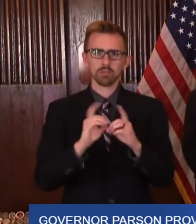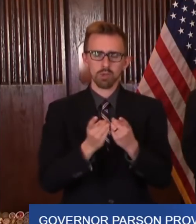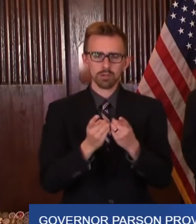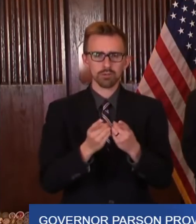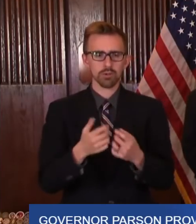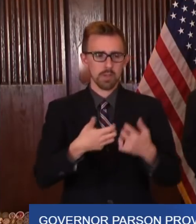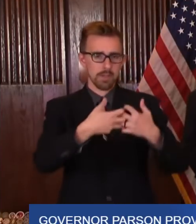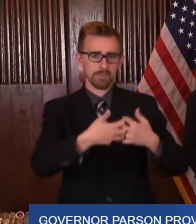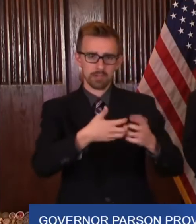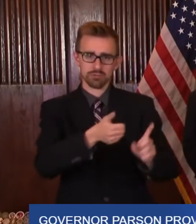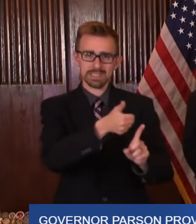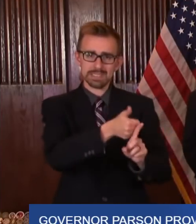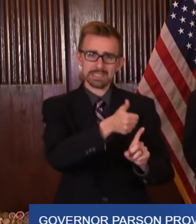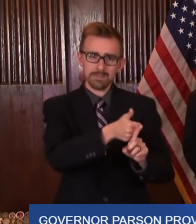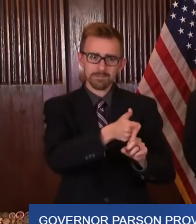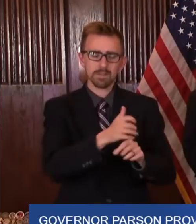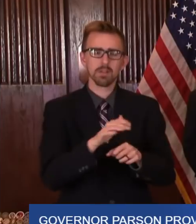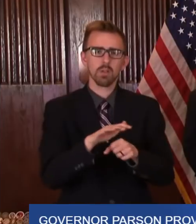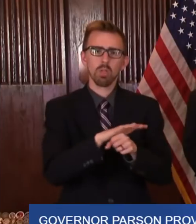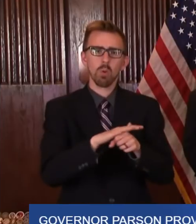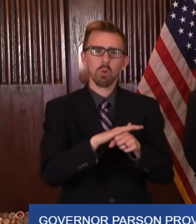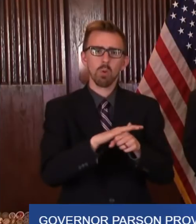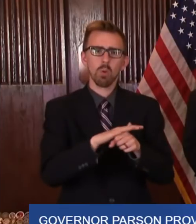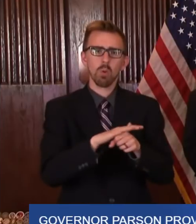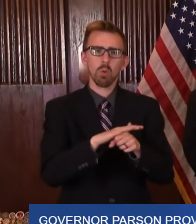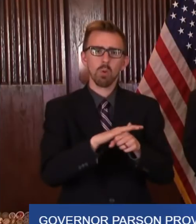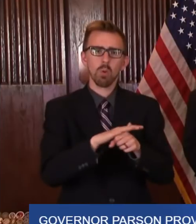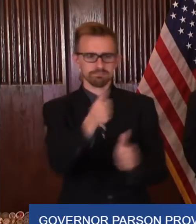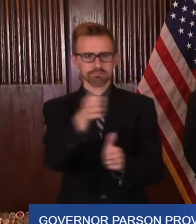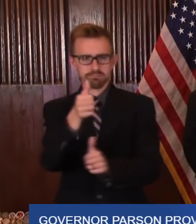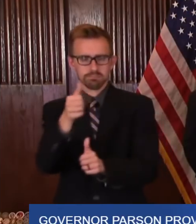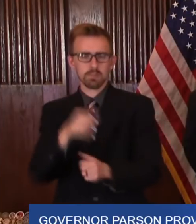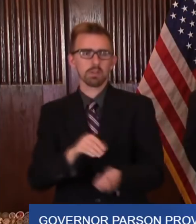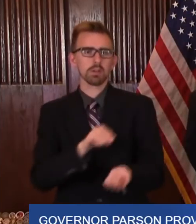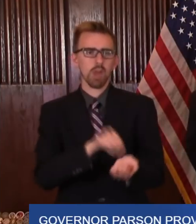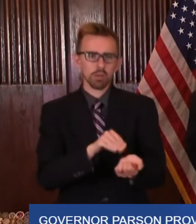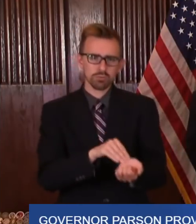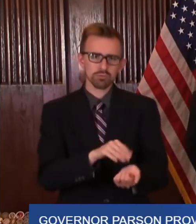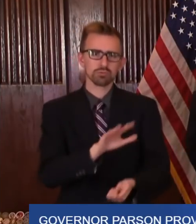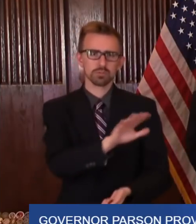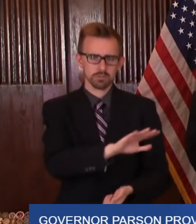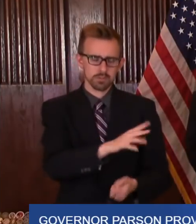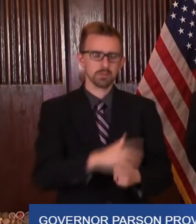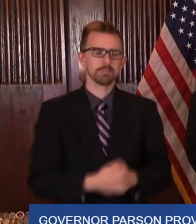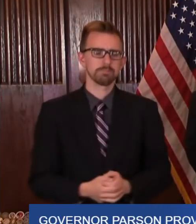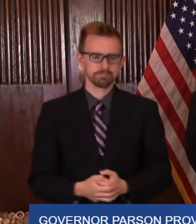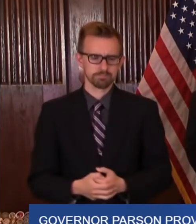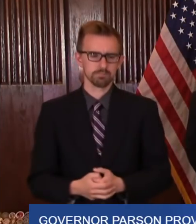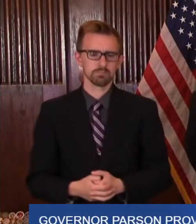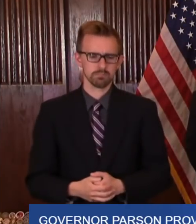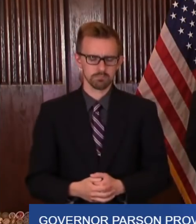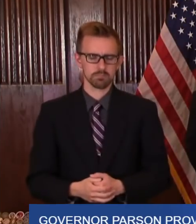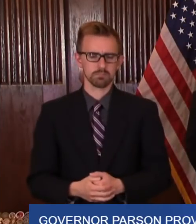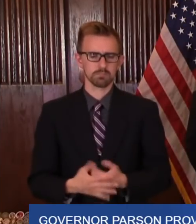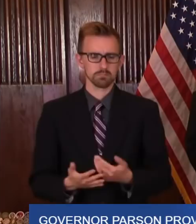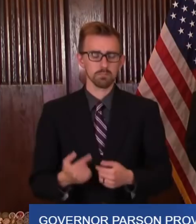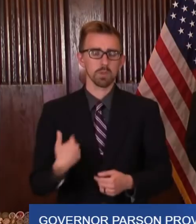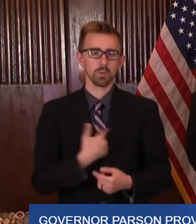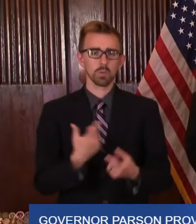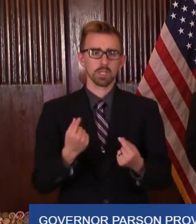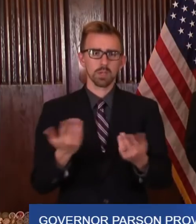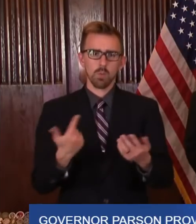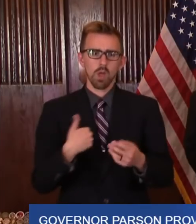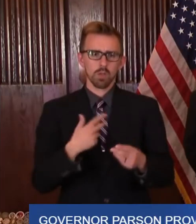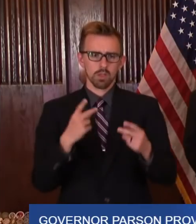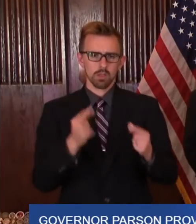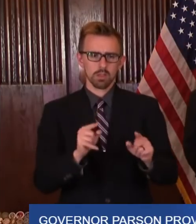the plant itself, with the local elected officials, with the doctors. And so what we did was we immediately